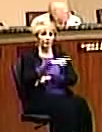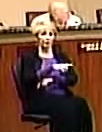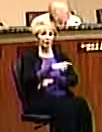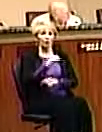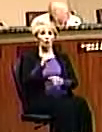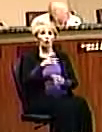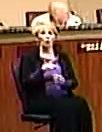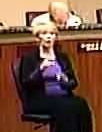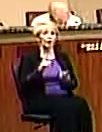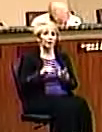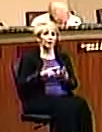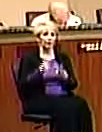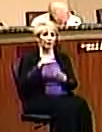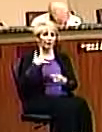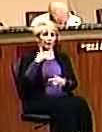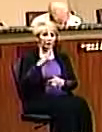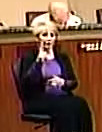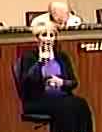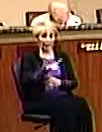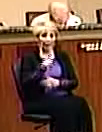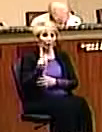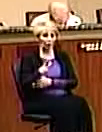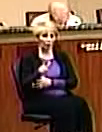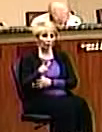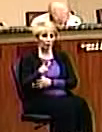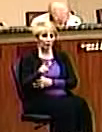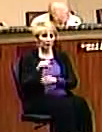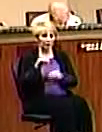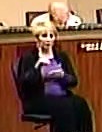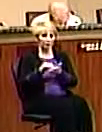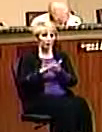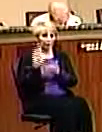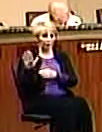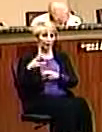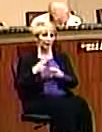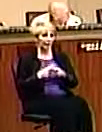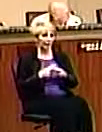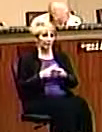either they had their landlord put it in their name.